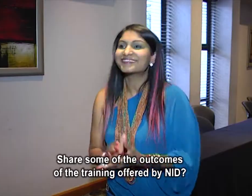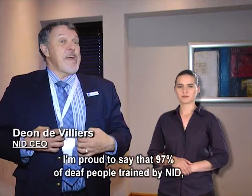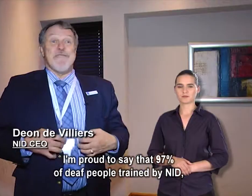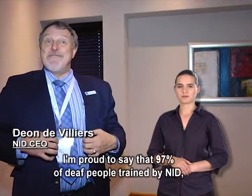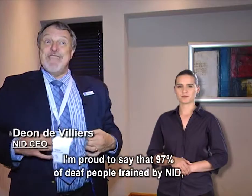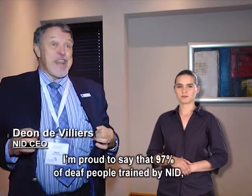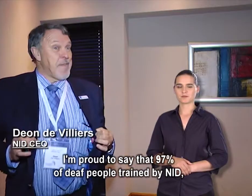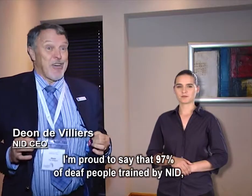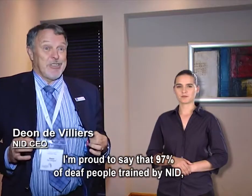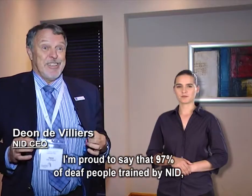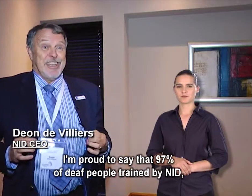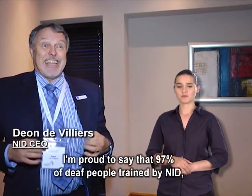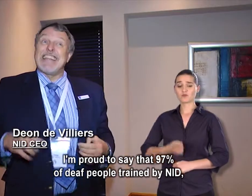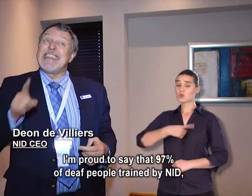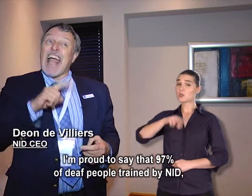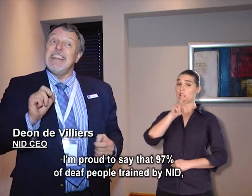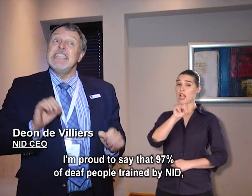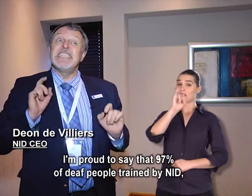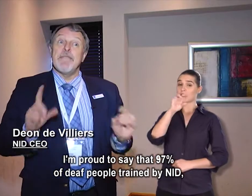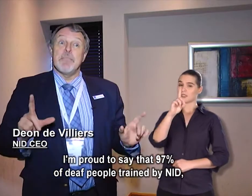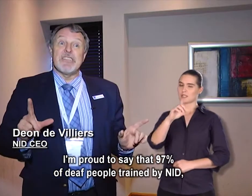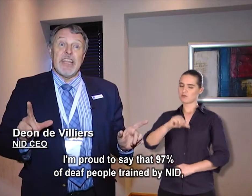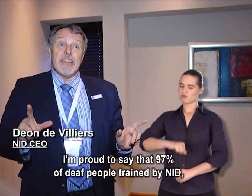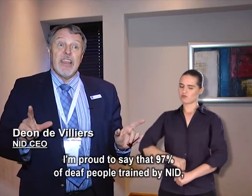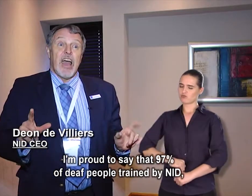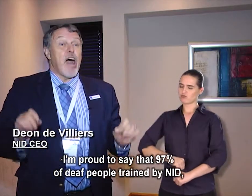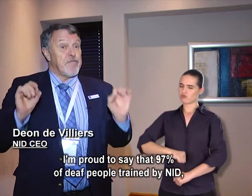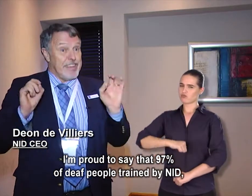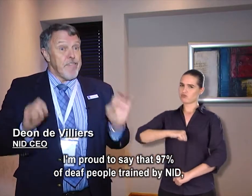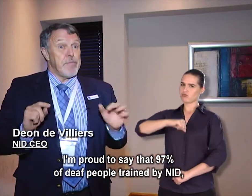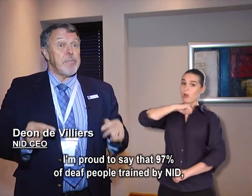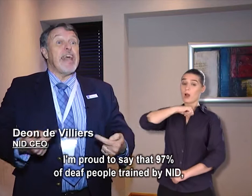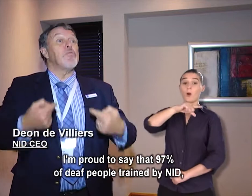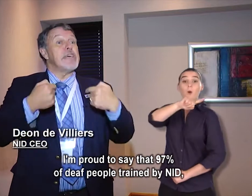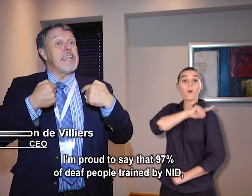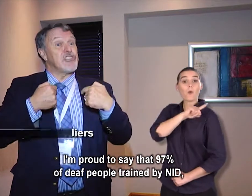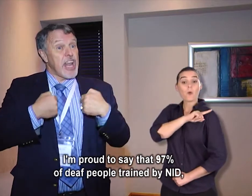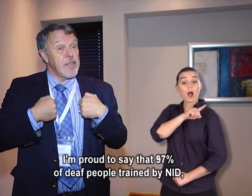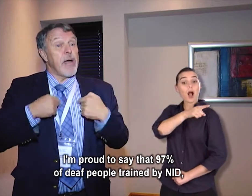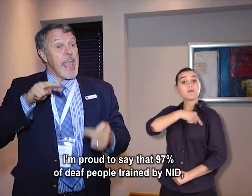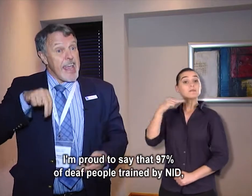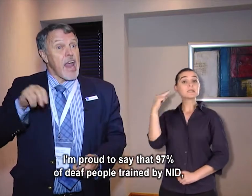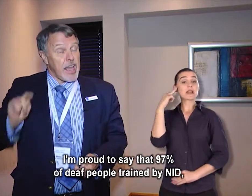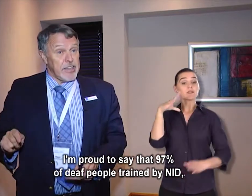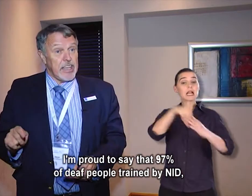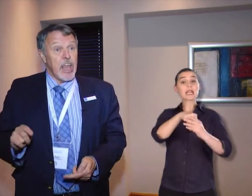We are very proud that 97% of deaf people that were trained by NID